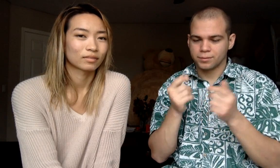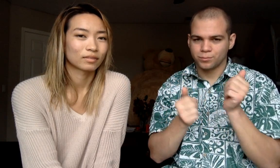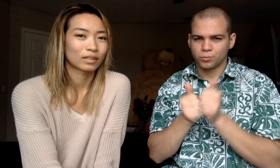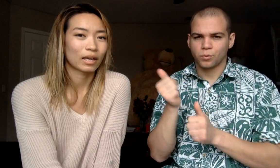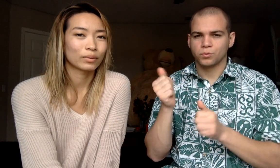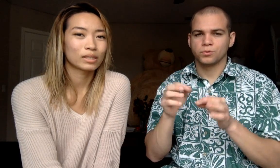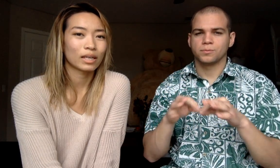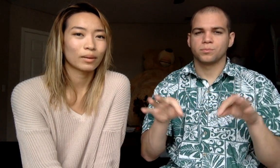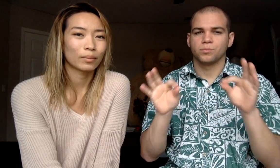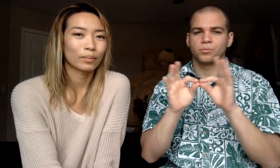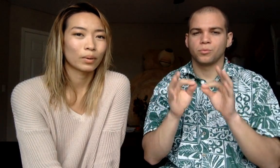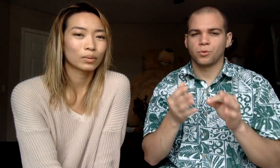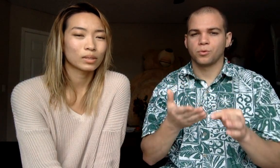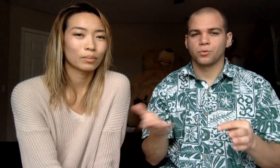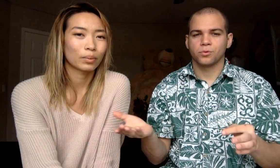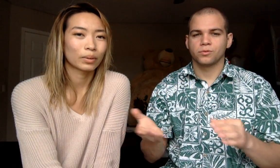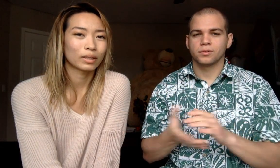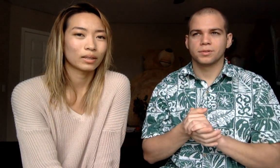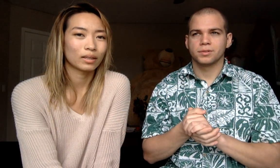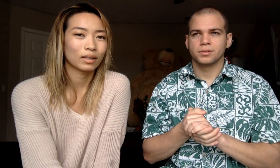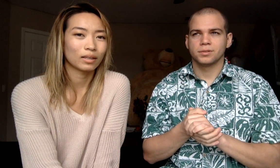I would say most important thing